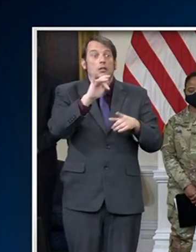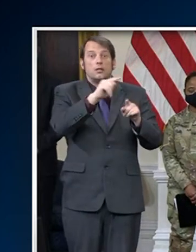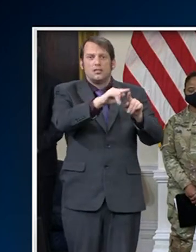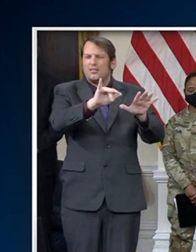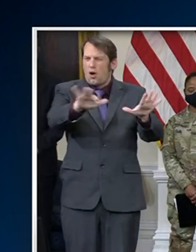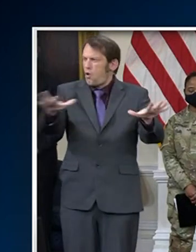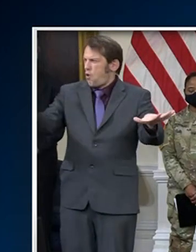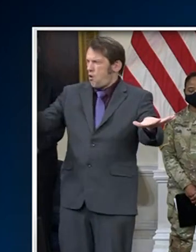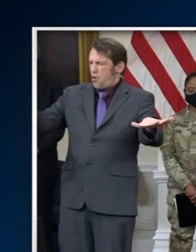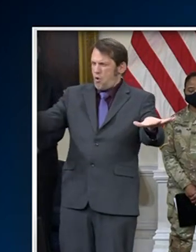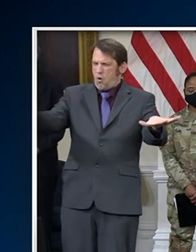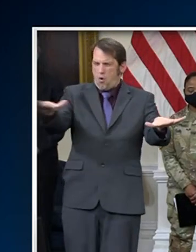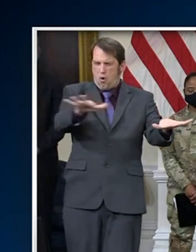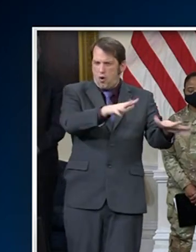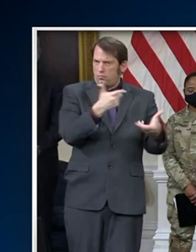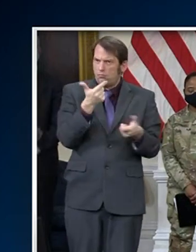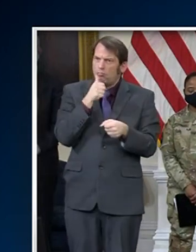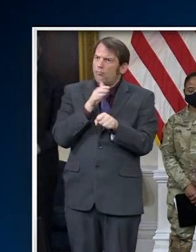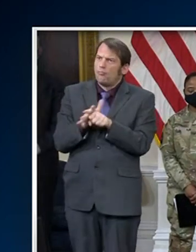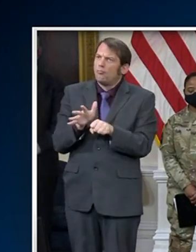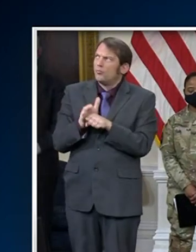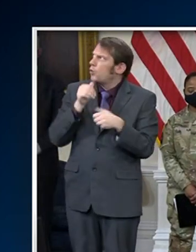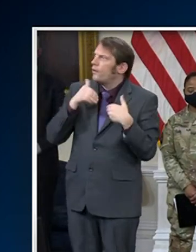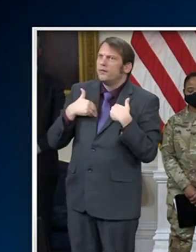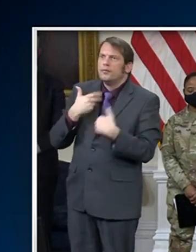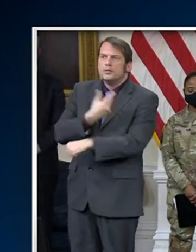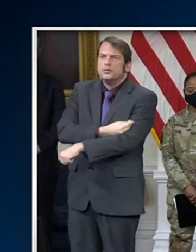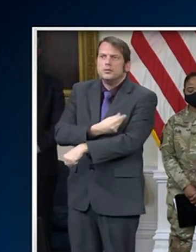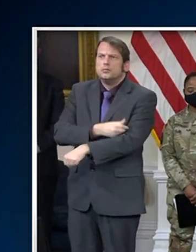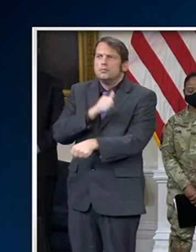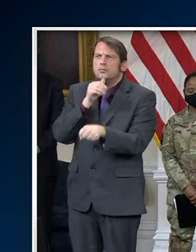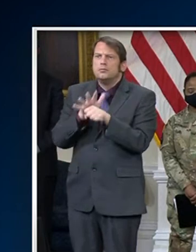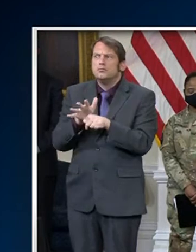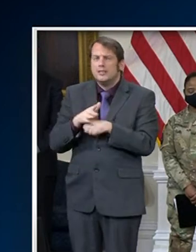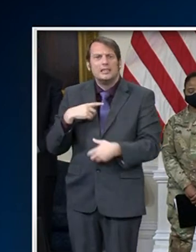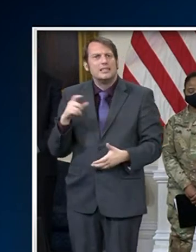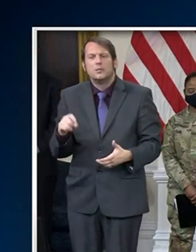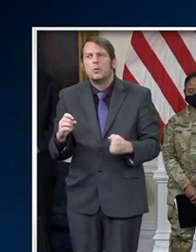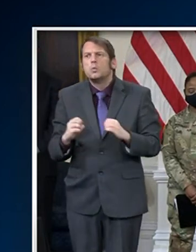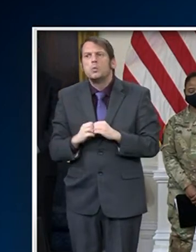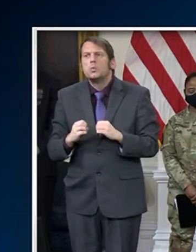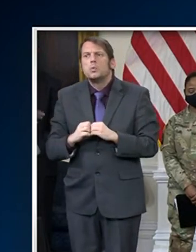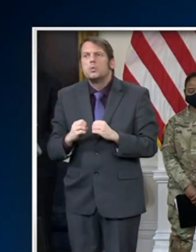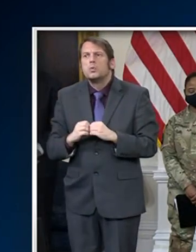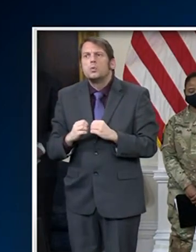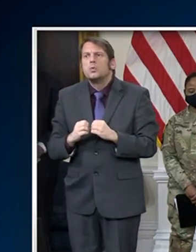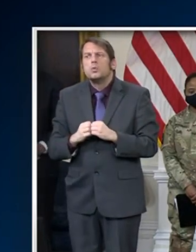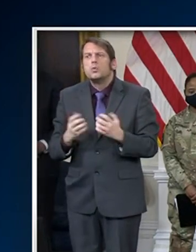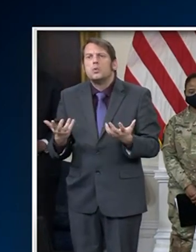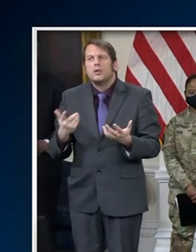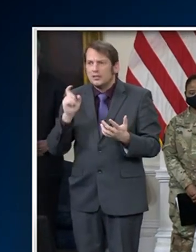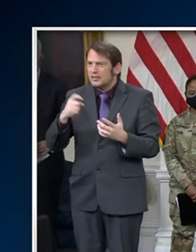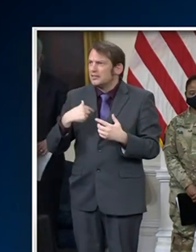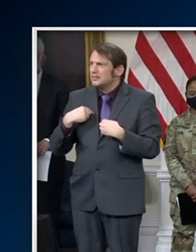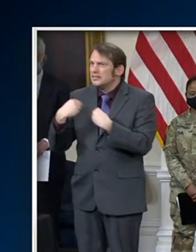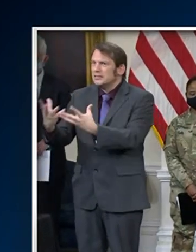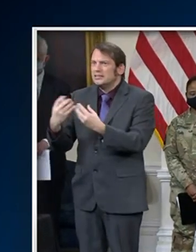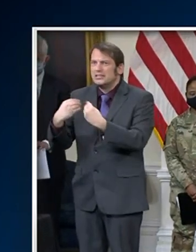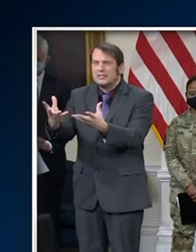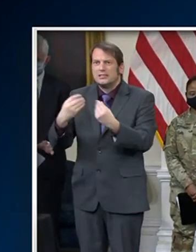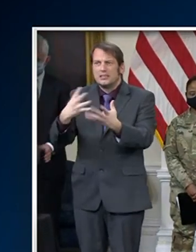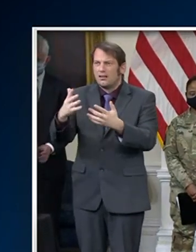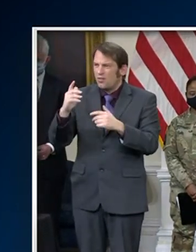And we do need far more vaccines for every single provider, from hospitals